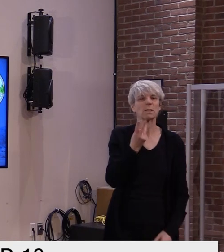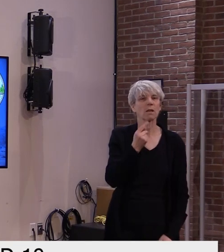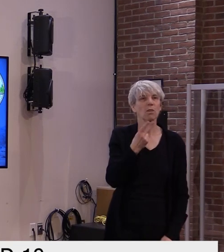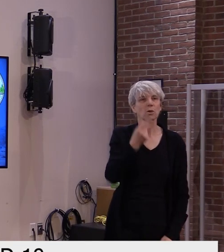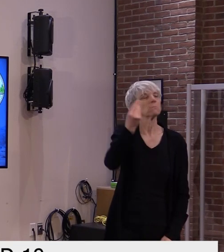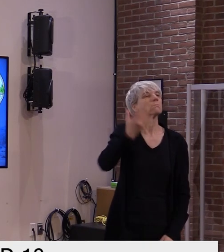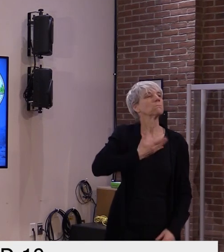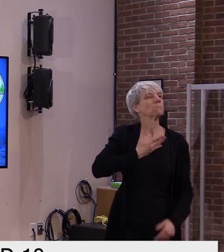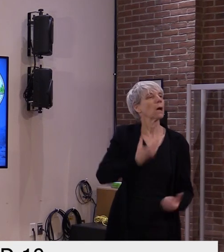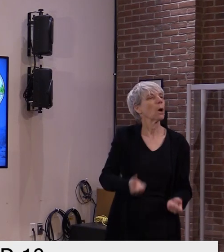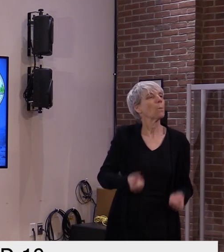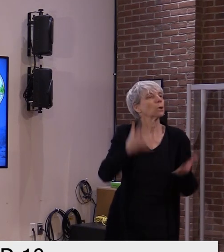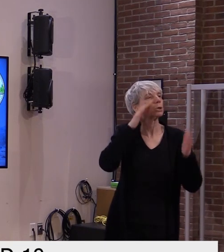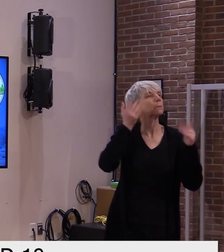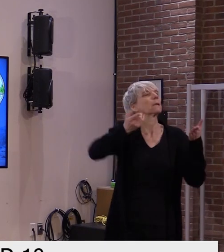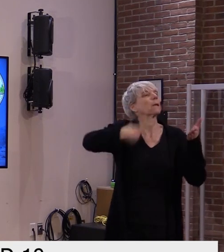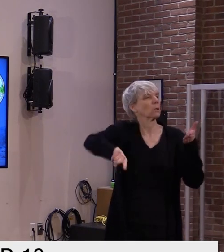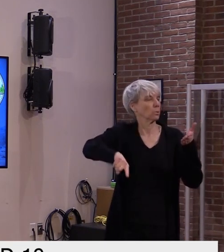week.